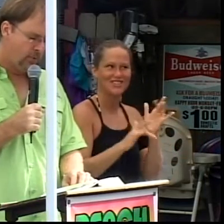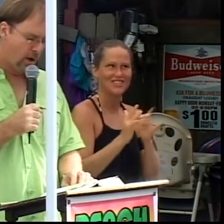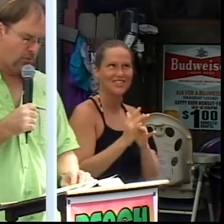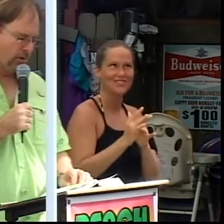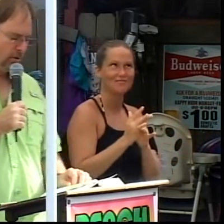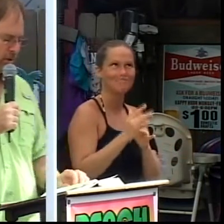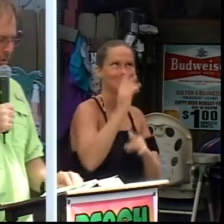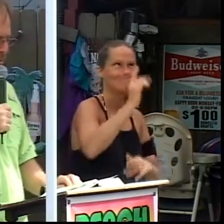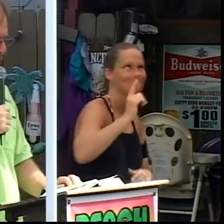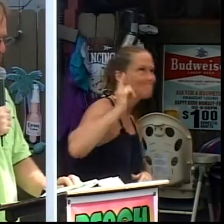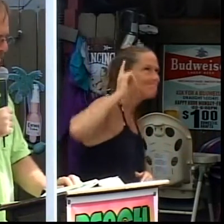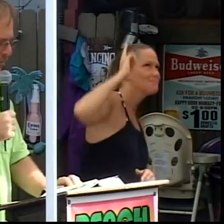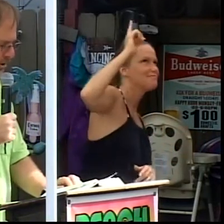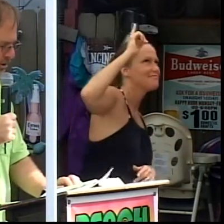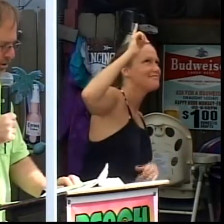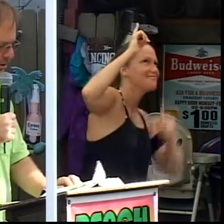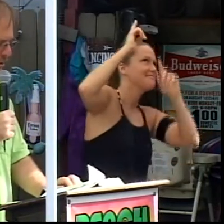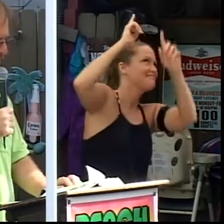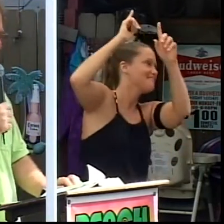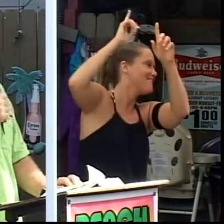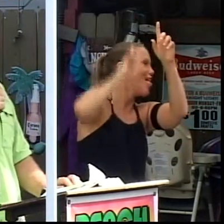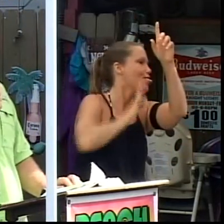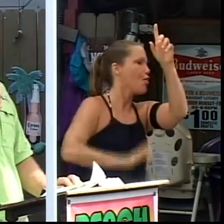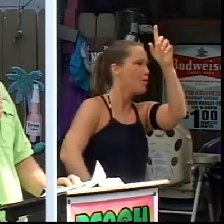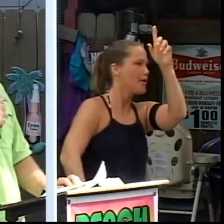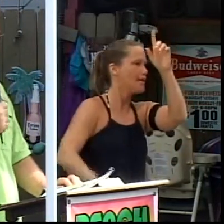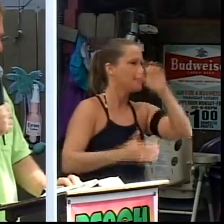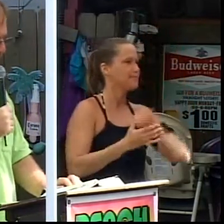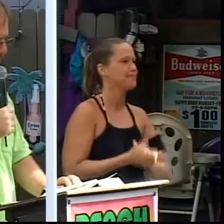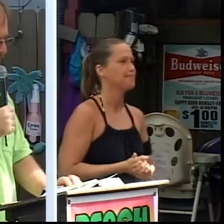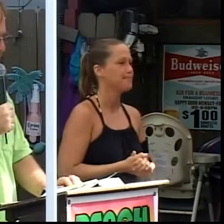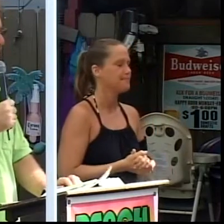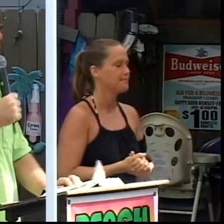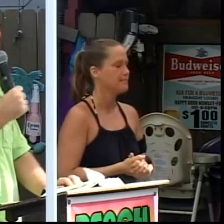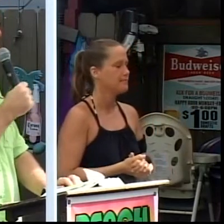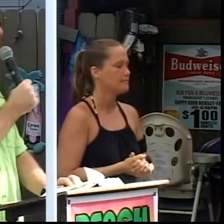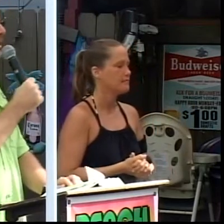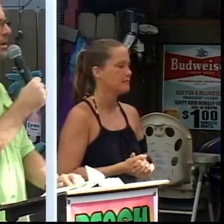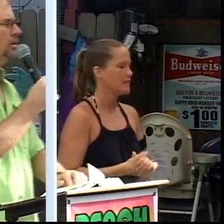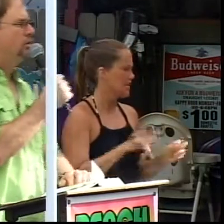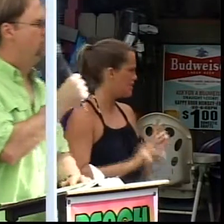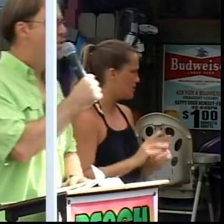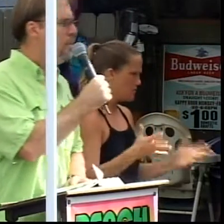"Men and brethren, what shall we do?" And Peter says to them,